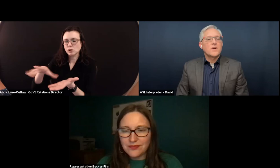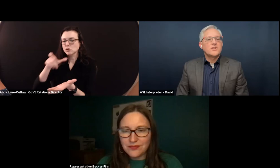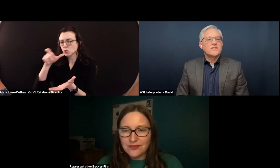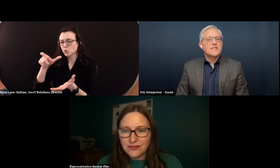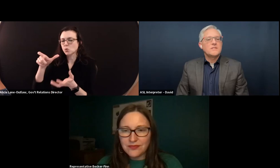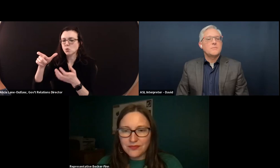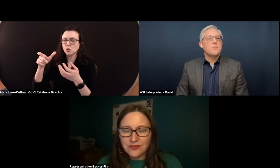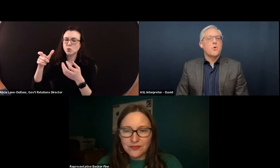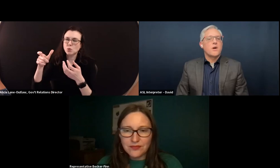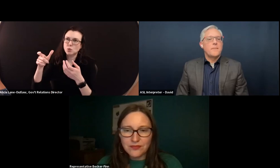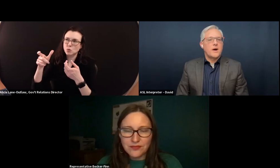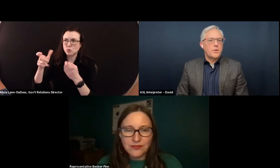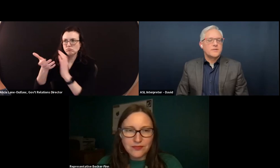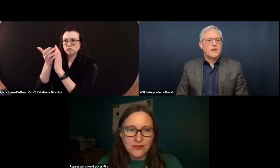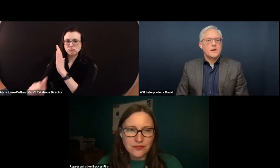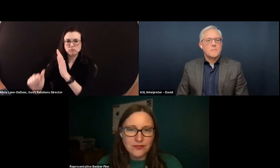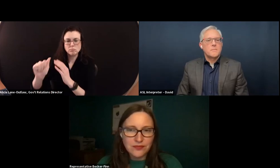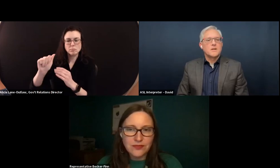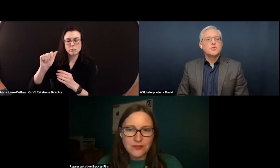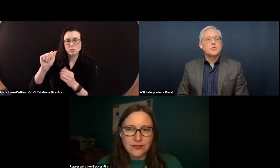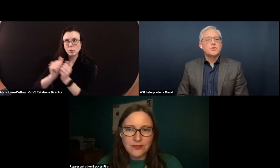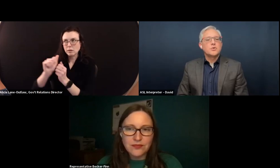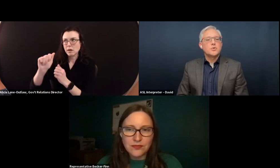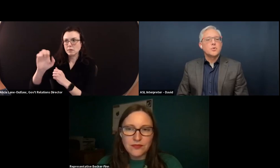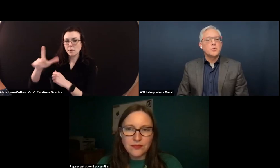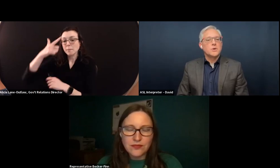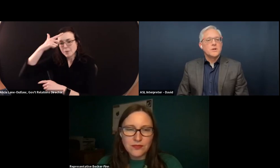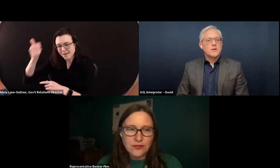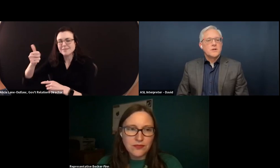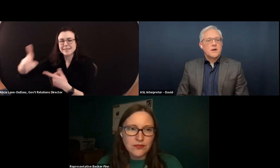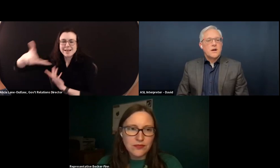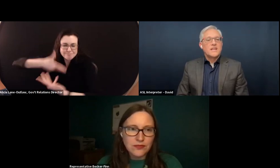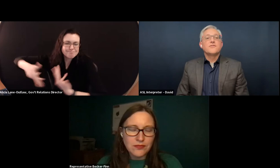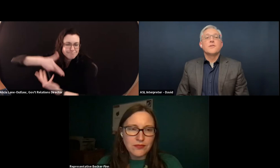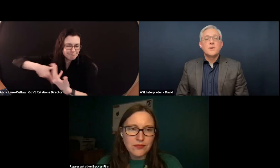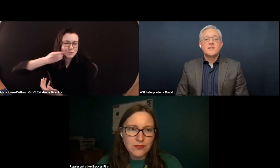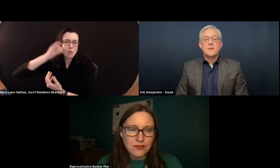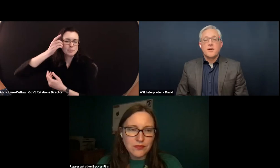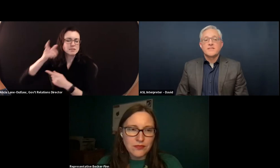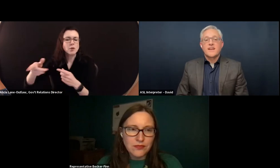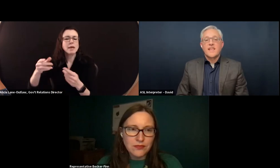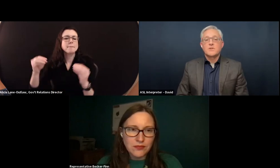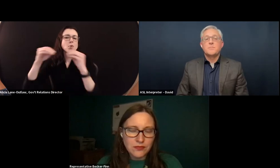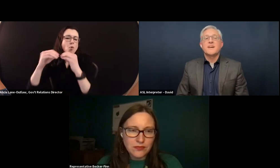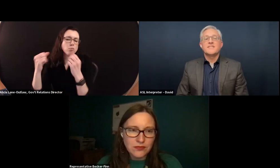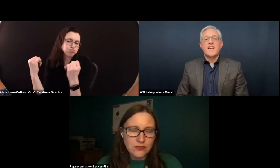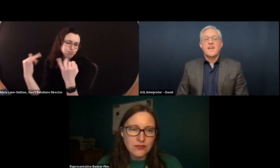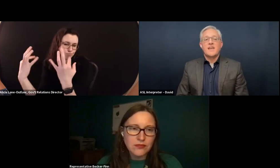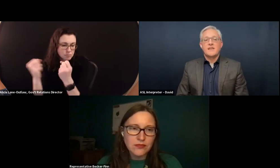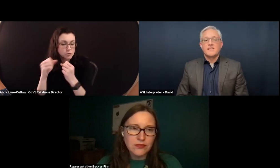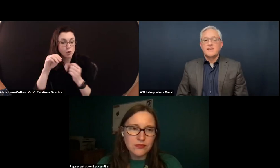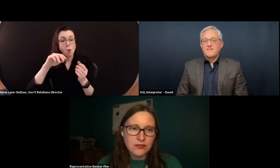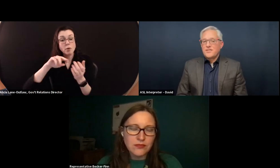The question seems to be more about a student who is fluent in American Sign Language because